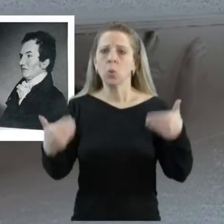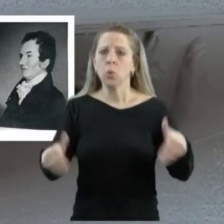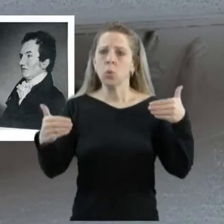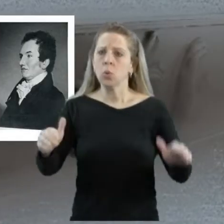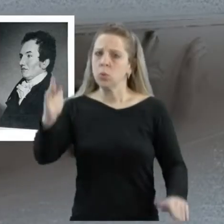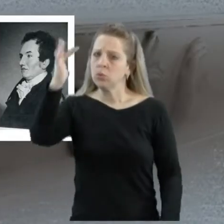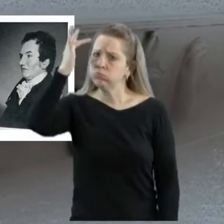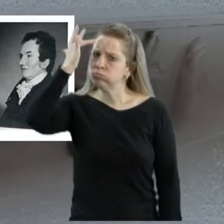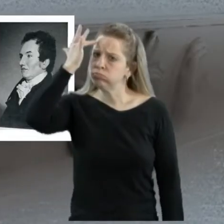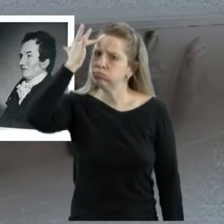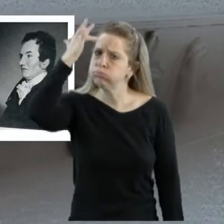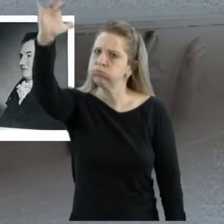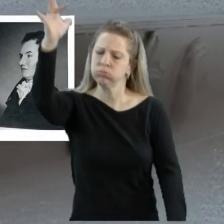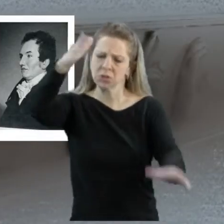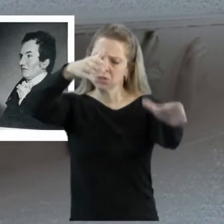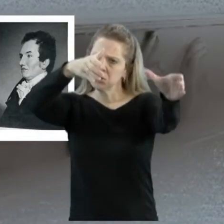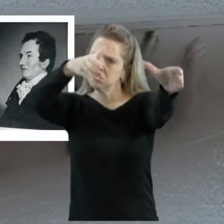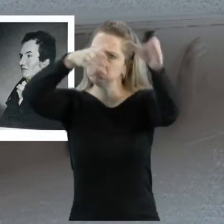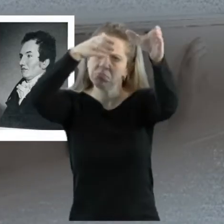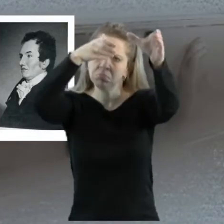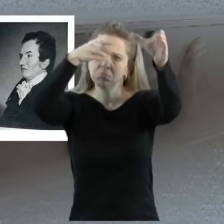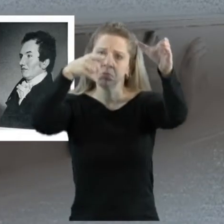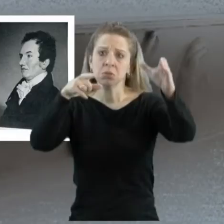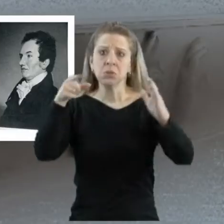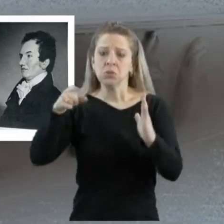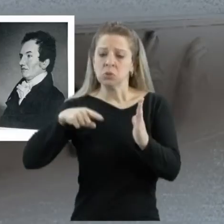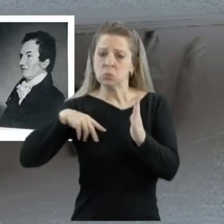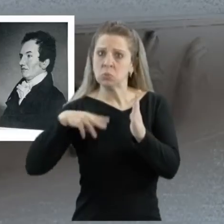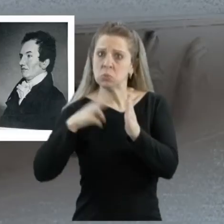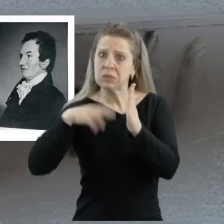Clerc was very smart. He liked to read.